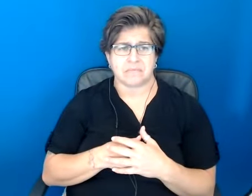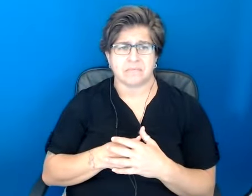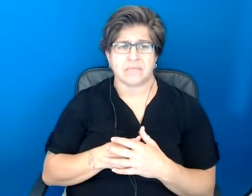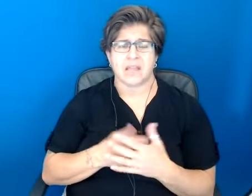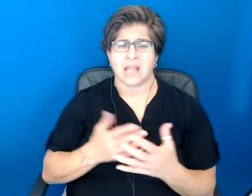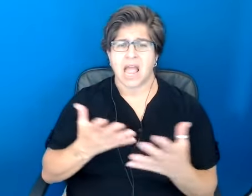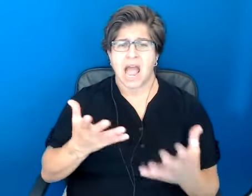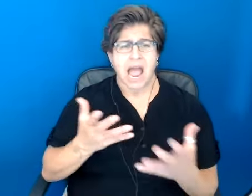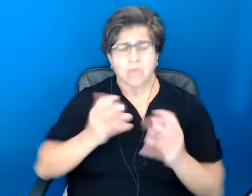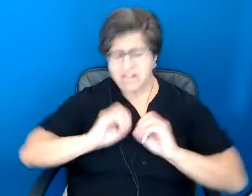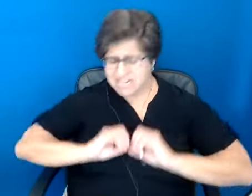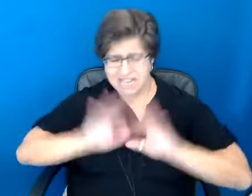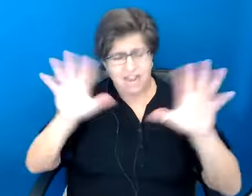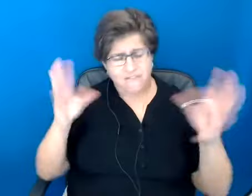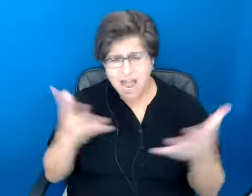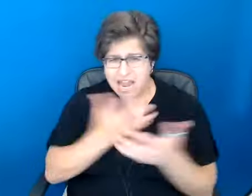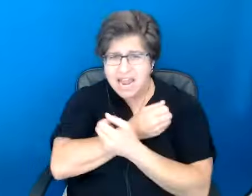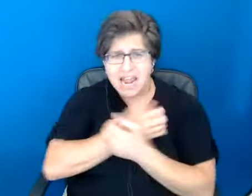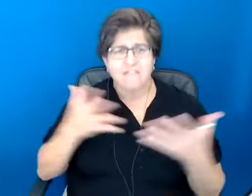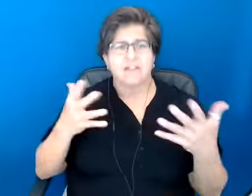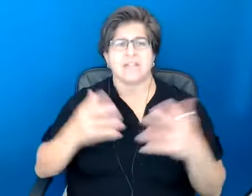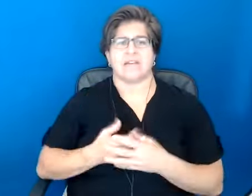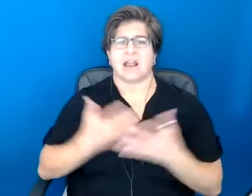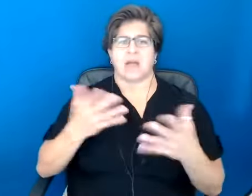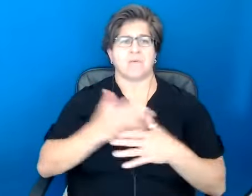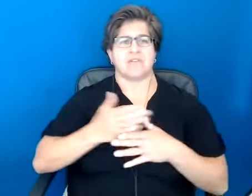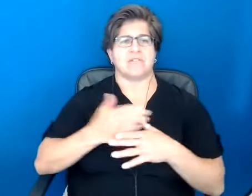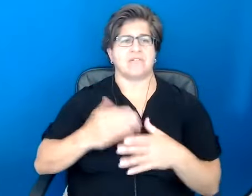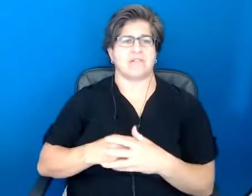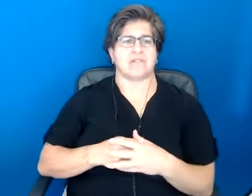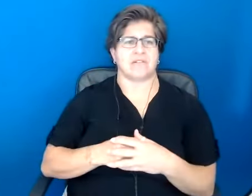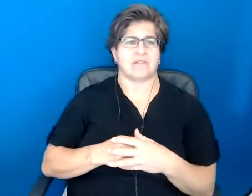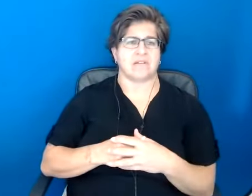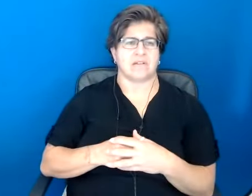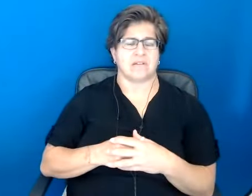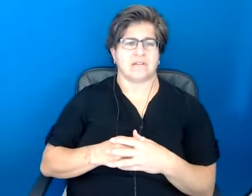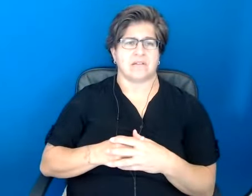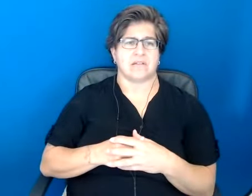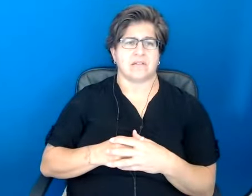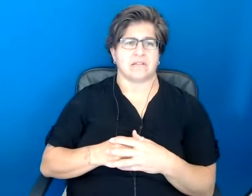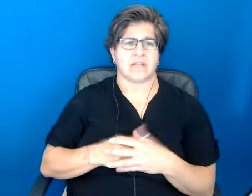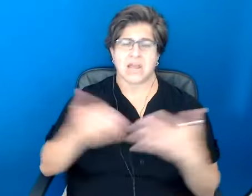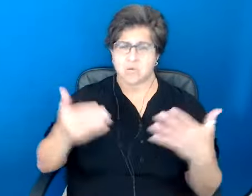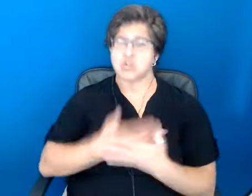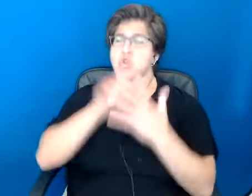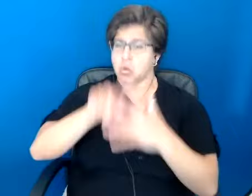I was desperate to do my 4-step. I don't know how I'm just scared for it. I wanted to do the shit that I had in me. I wanted to clear out everything about